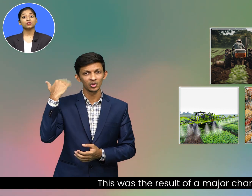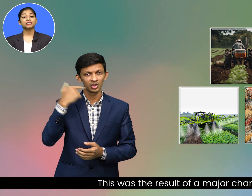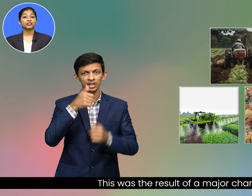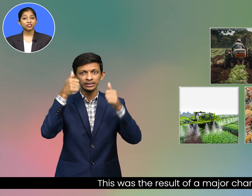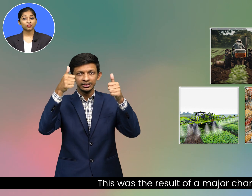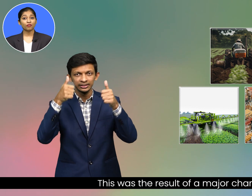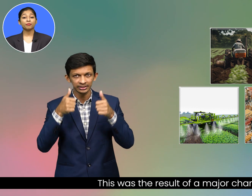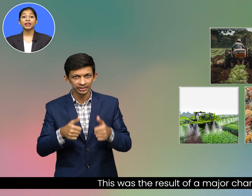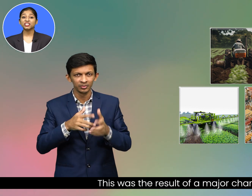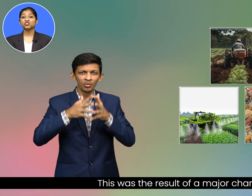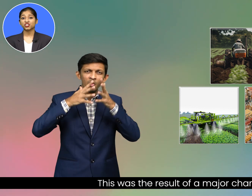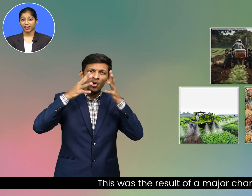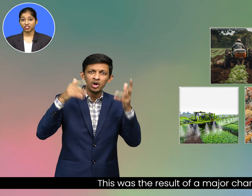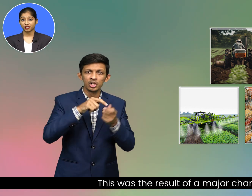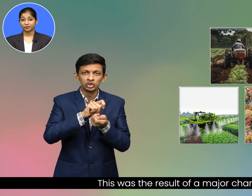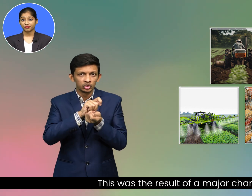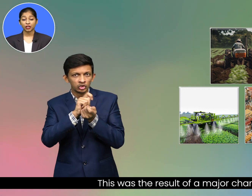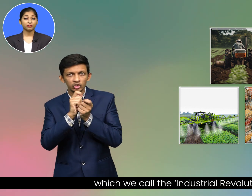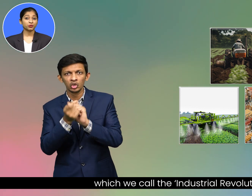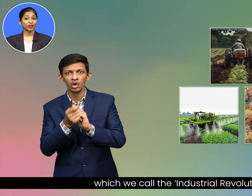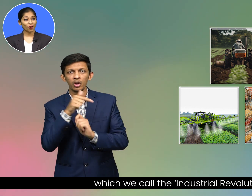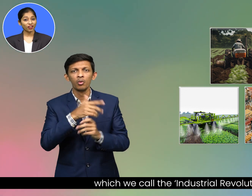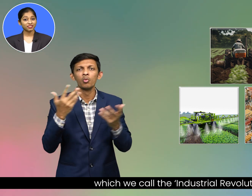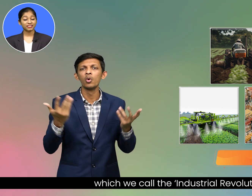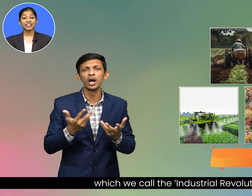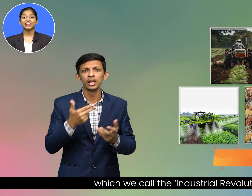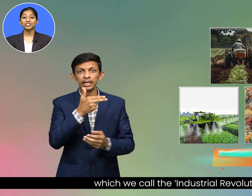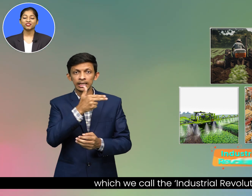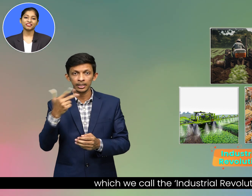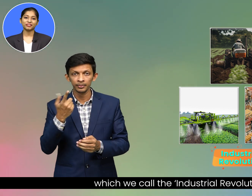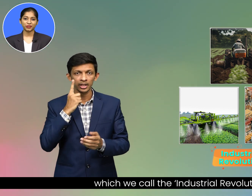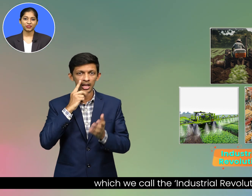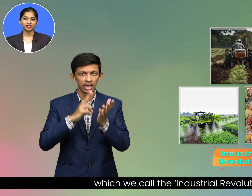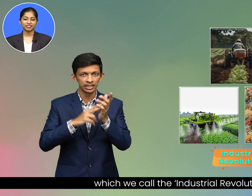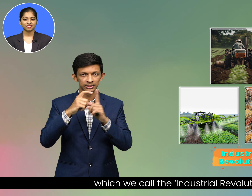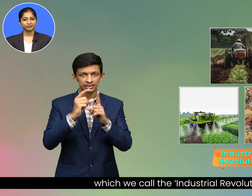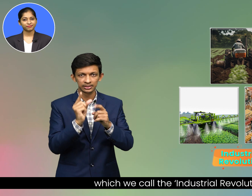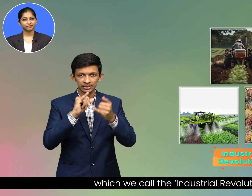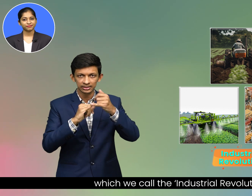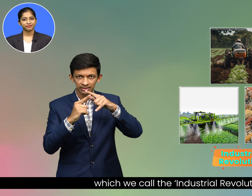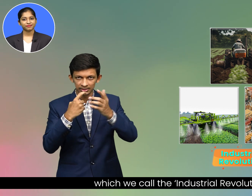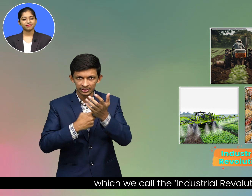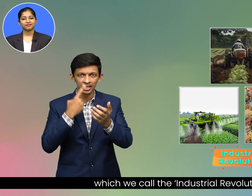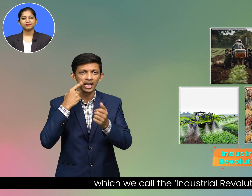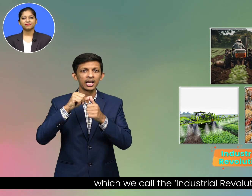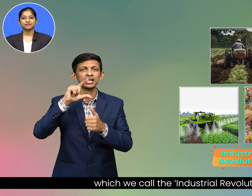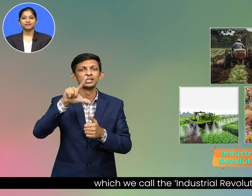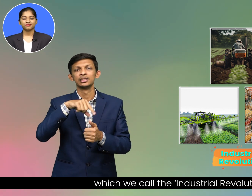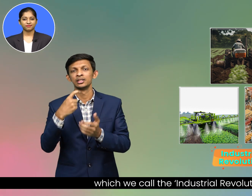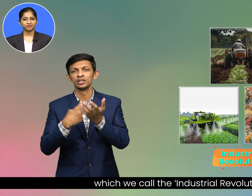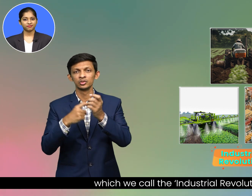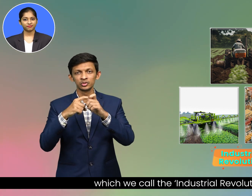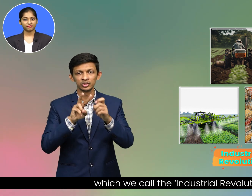This was the result of a major change, which we call the Industrial Revolution.